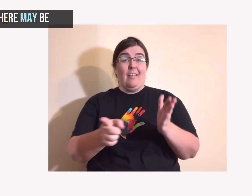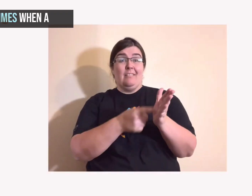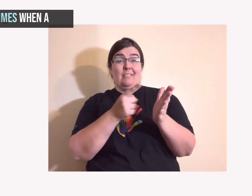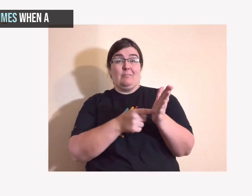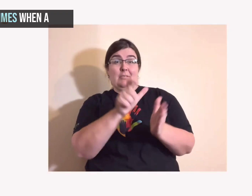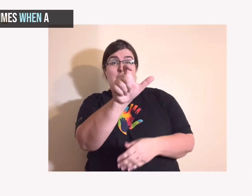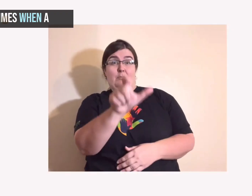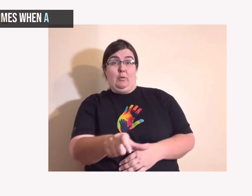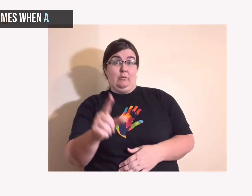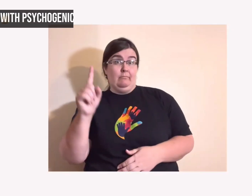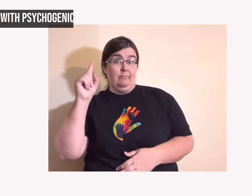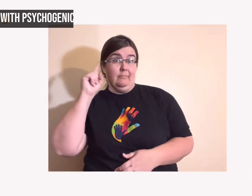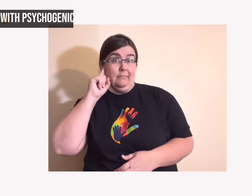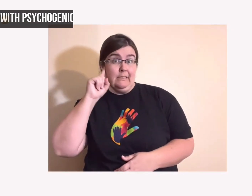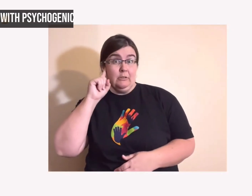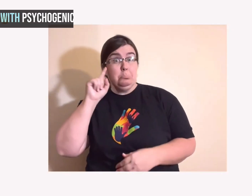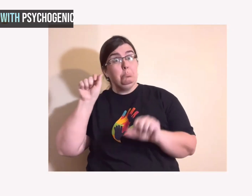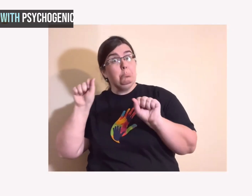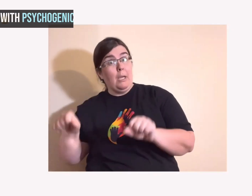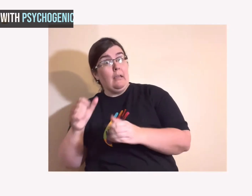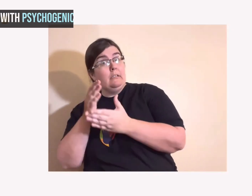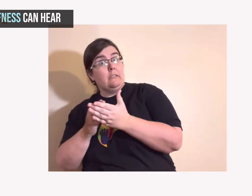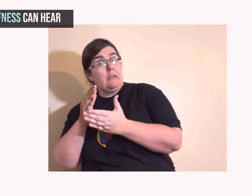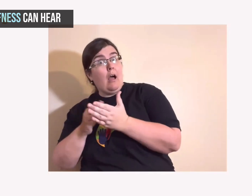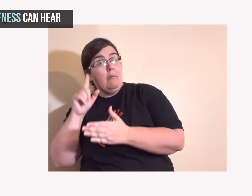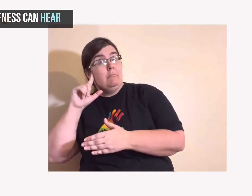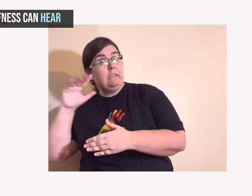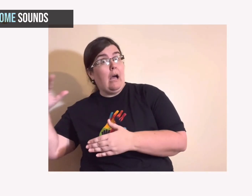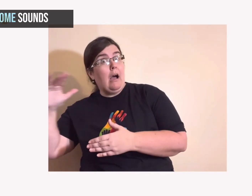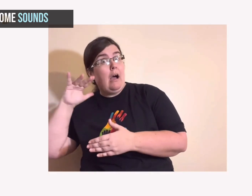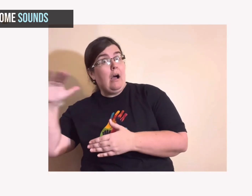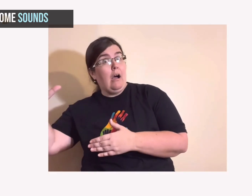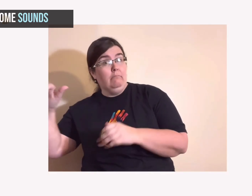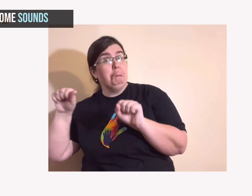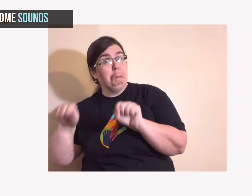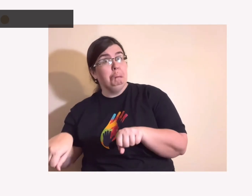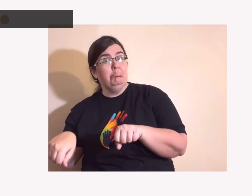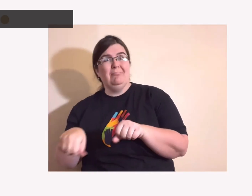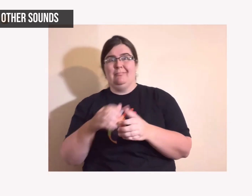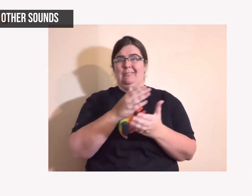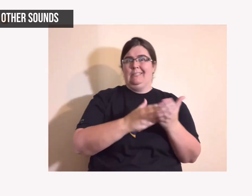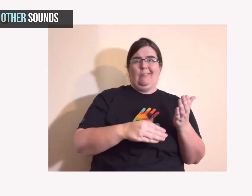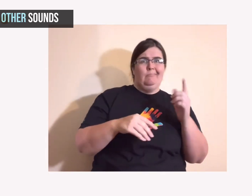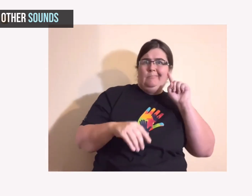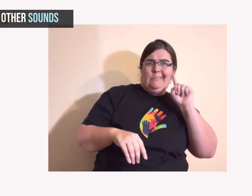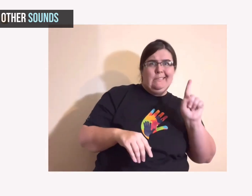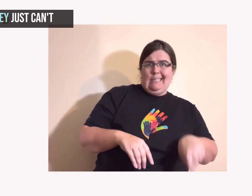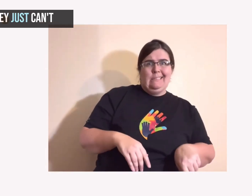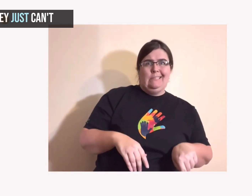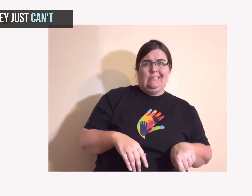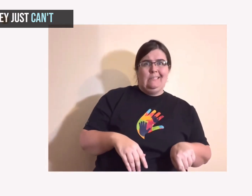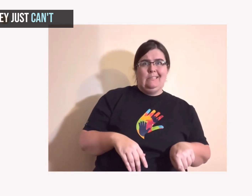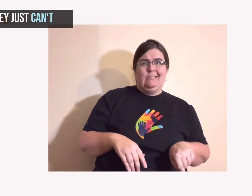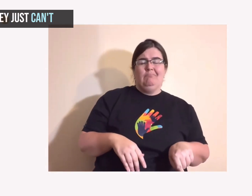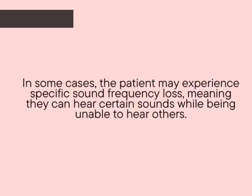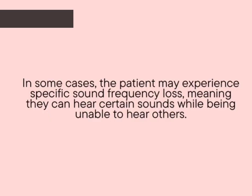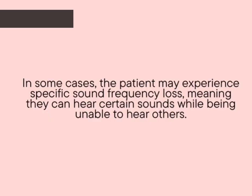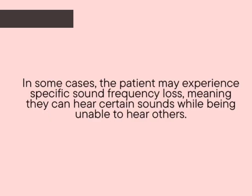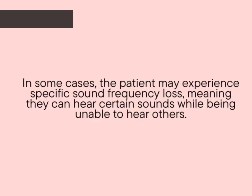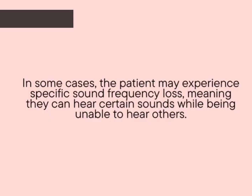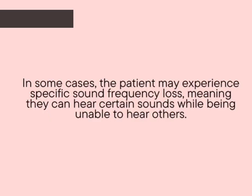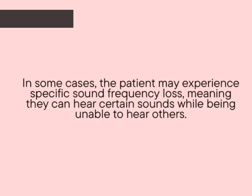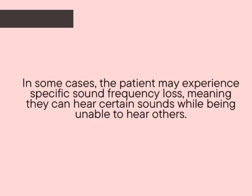There may be times when a person with psychogenic deafness can hear some sounds, but other sounds they just can't.